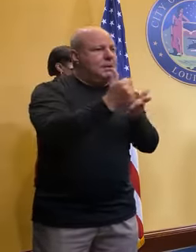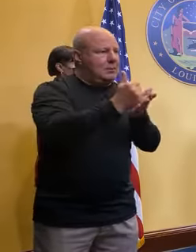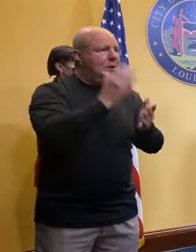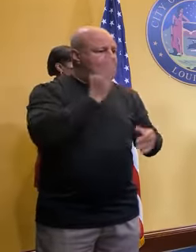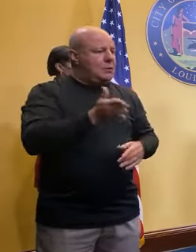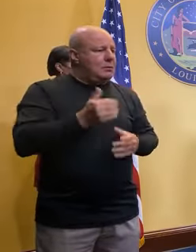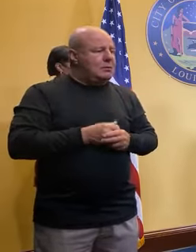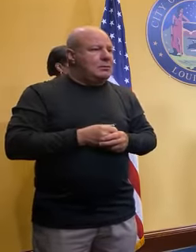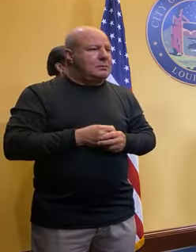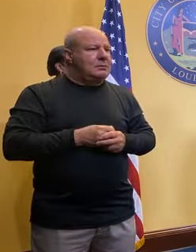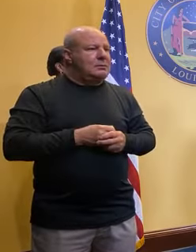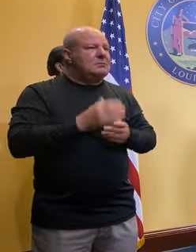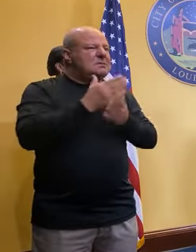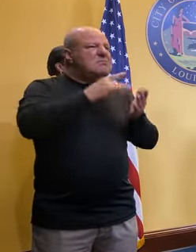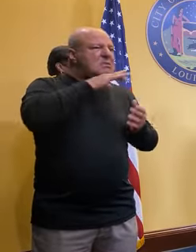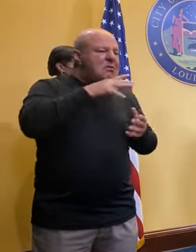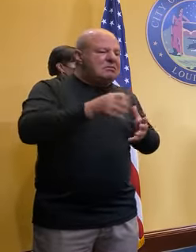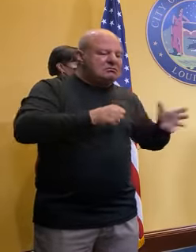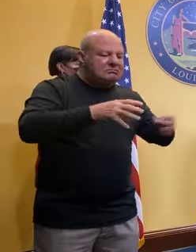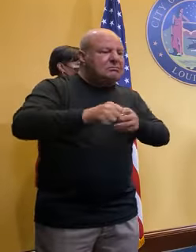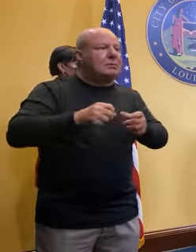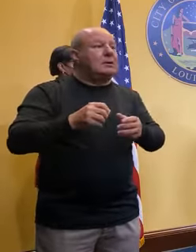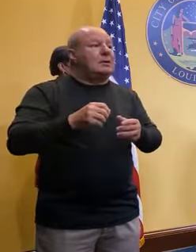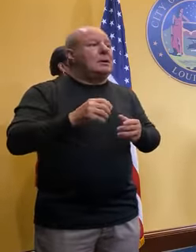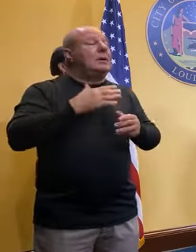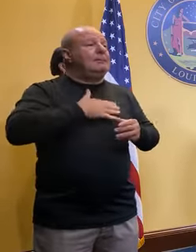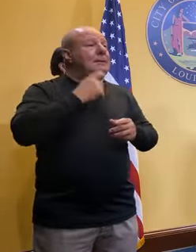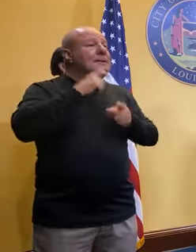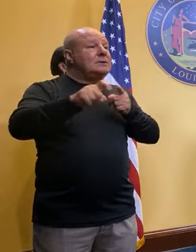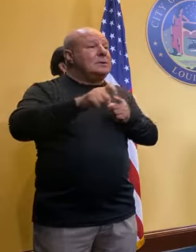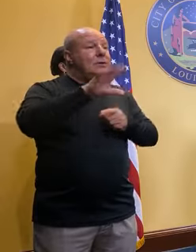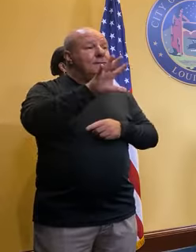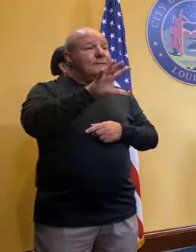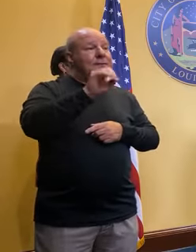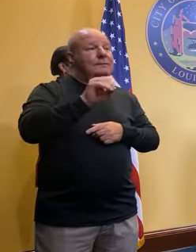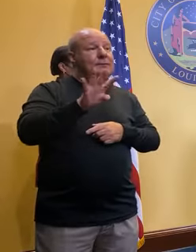up some of maybe the debris issues that you may have. Please call